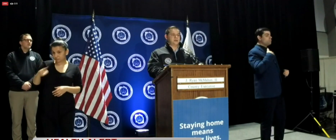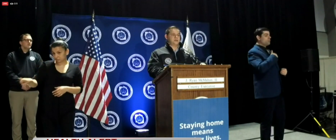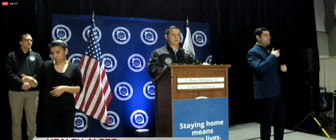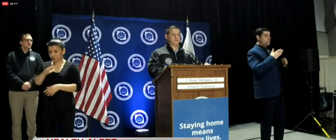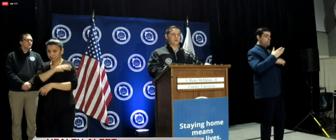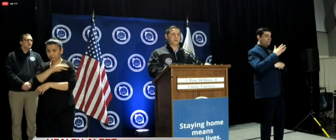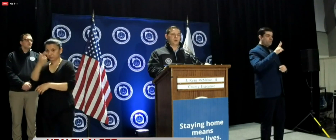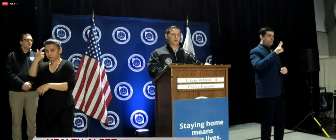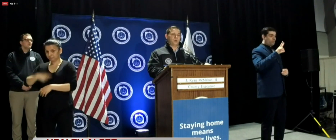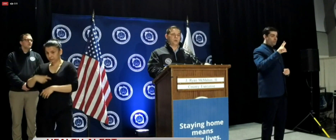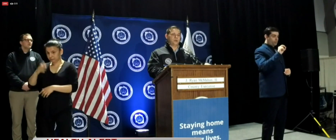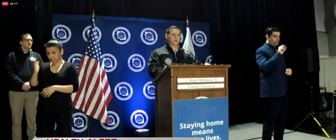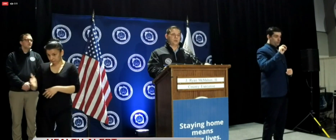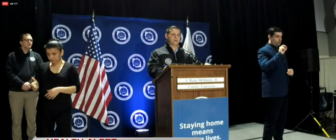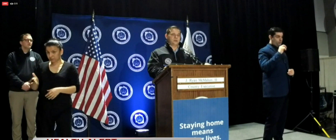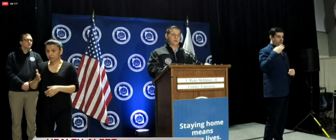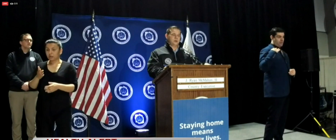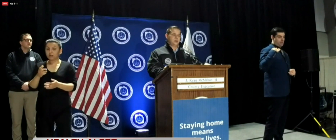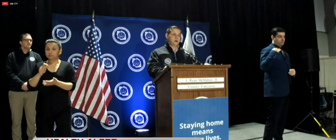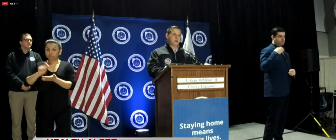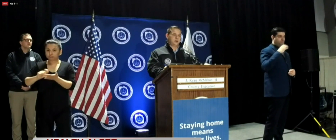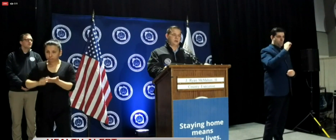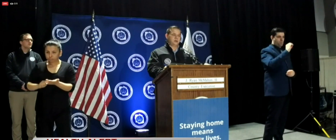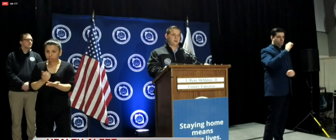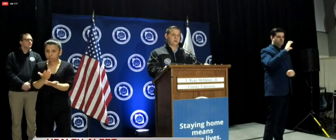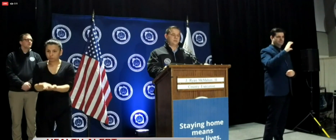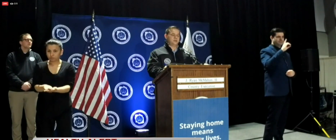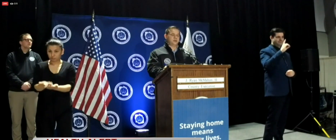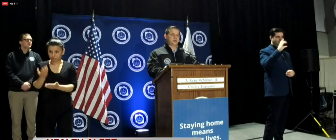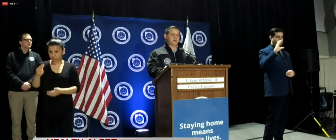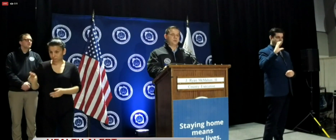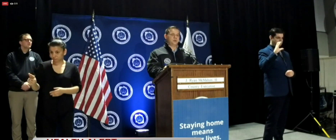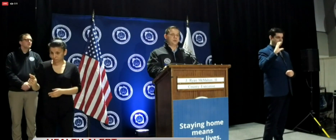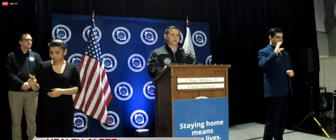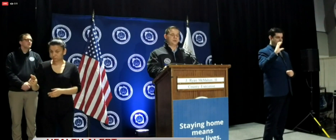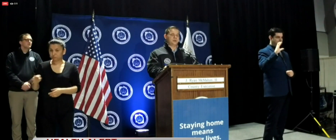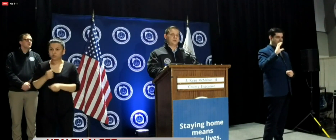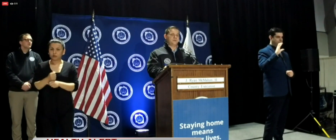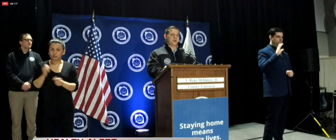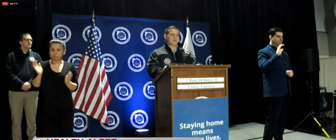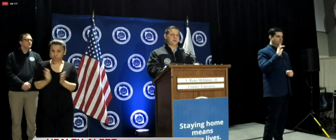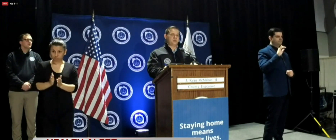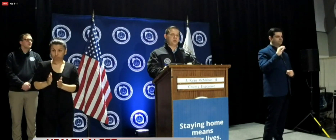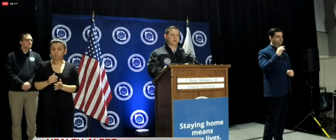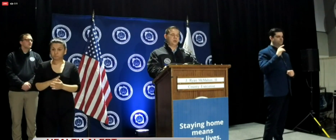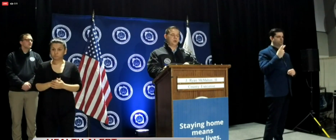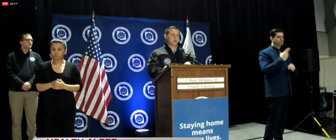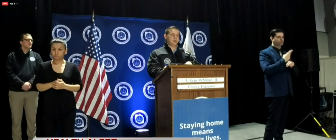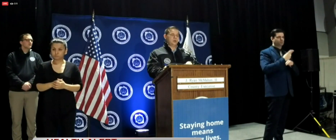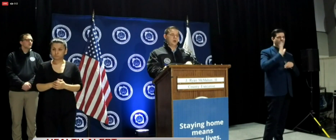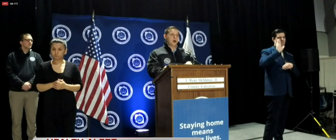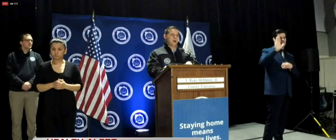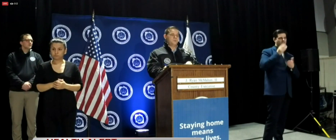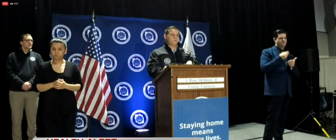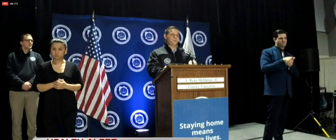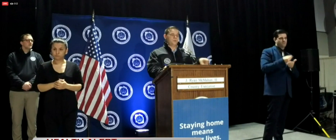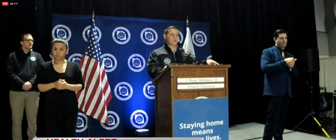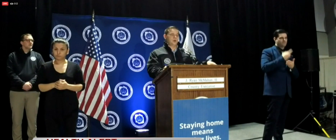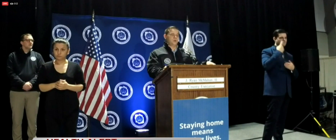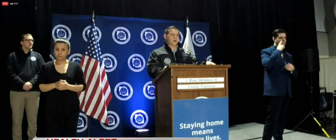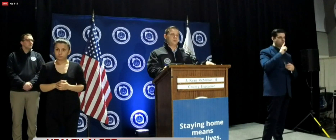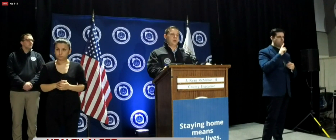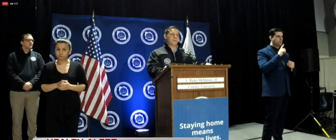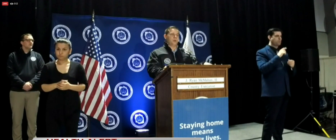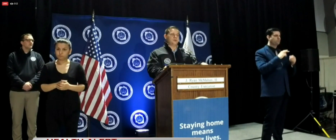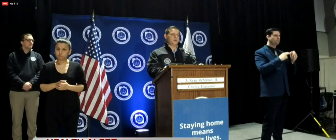OCDC, our Civic Development Corporation, is administering it. We're using their funds for a bridge loan.